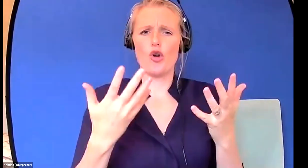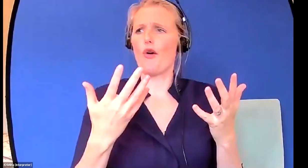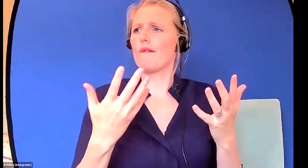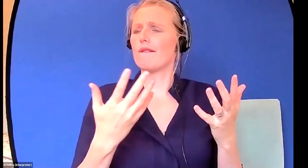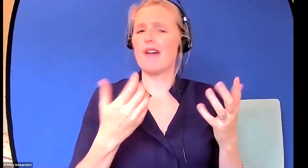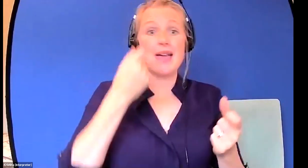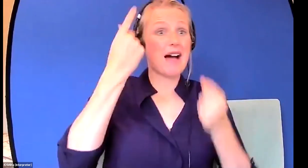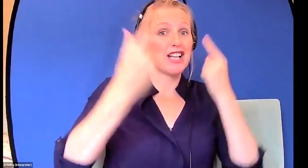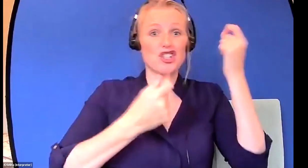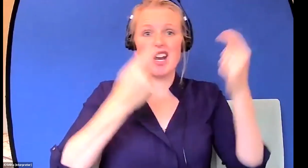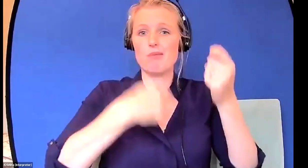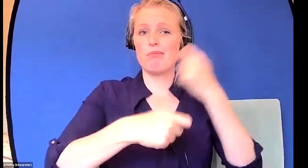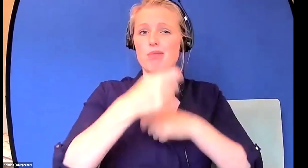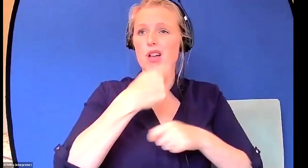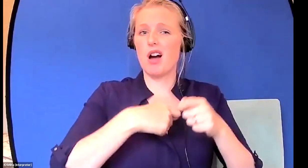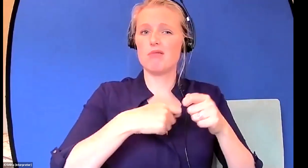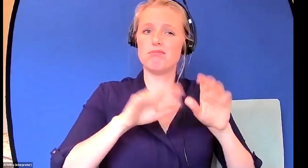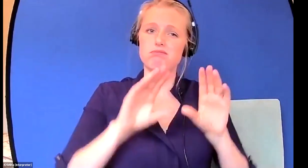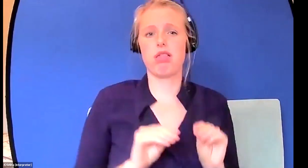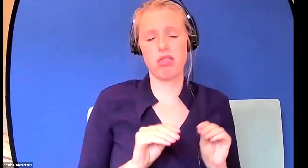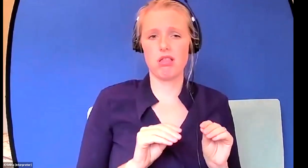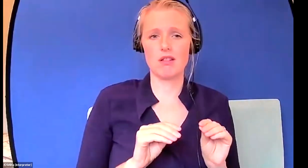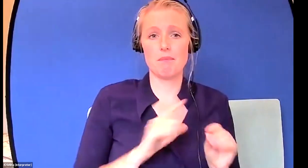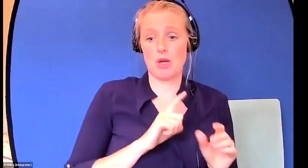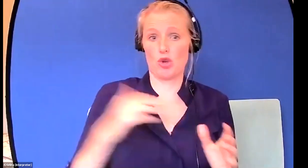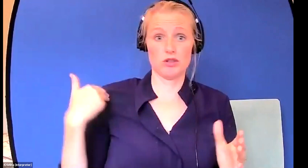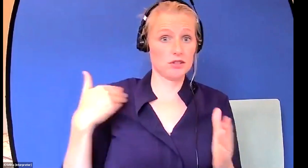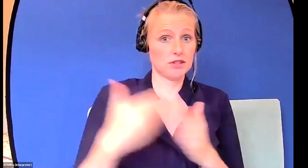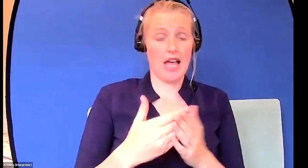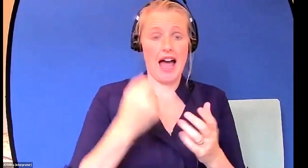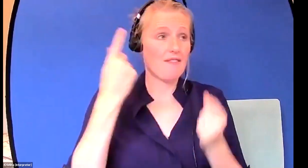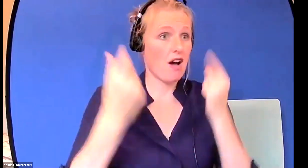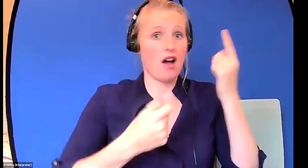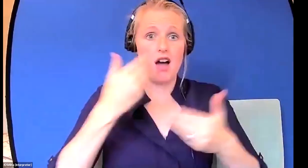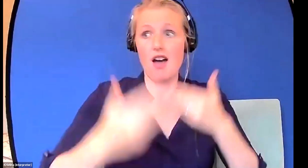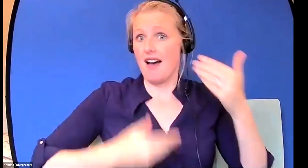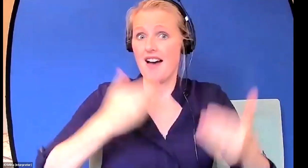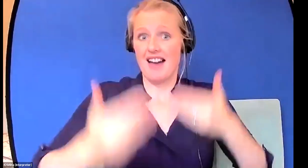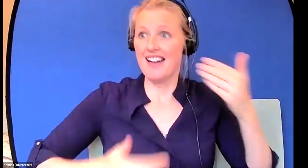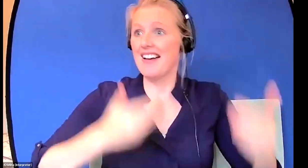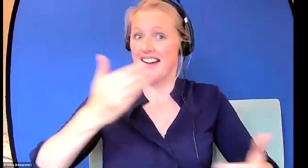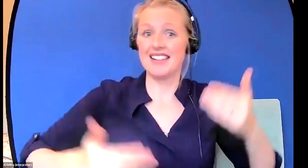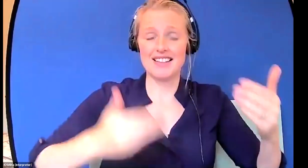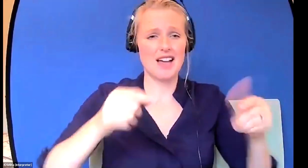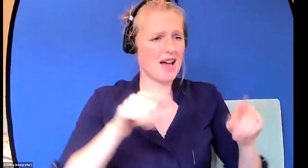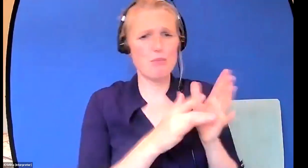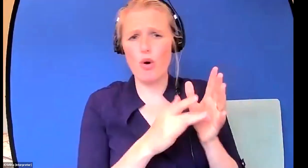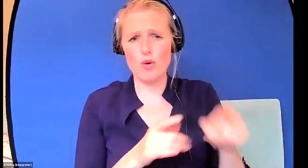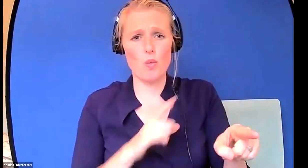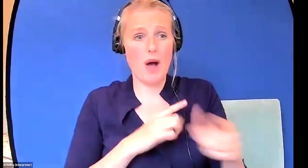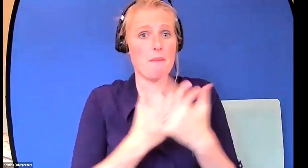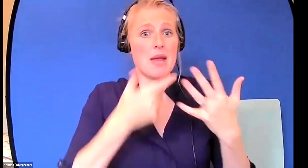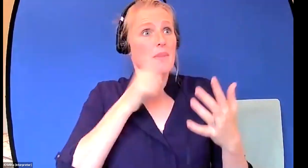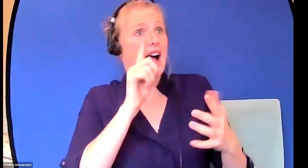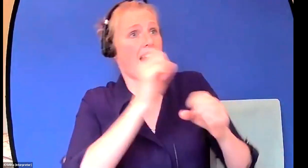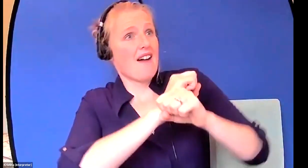of an imaginary, which for all its kind of accelerationist, expansionist overtones, did represent for many people a hopeful